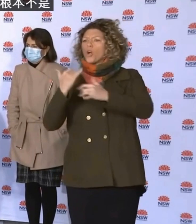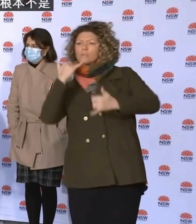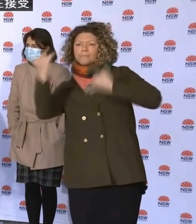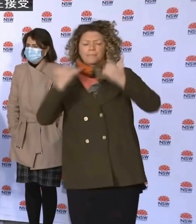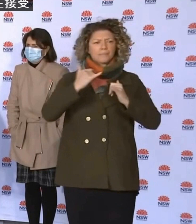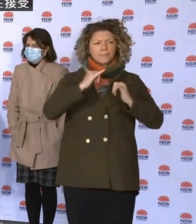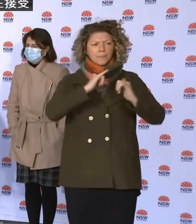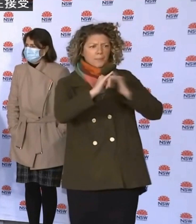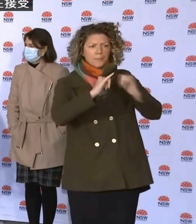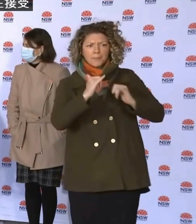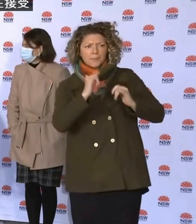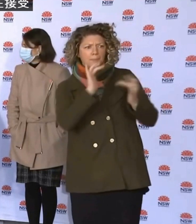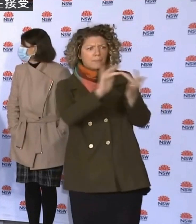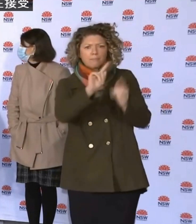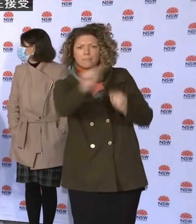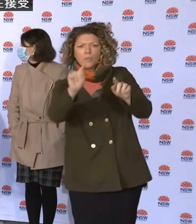not at all overwhelmed.